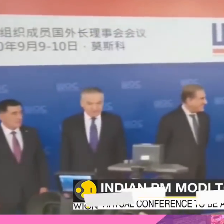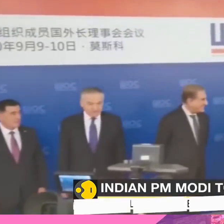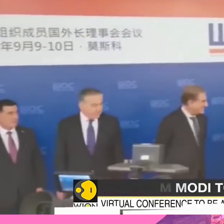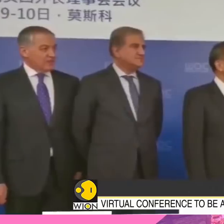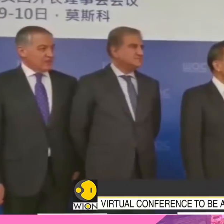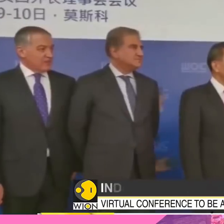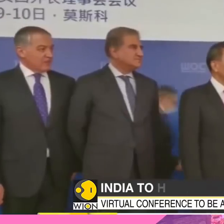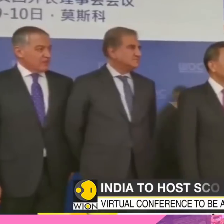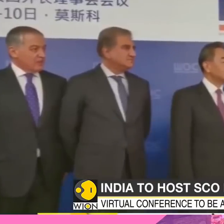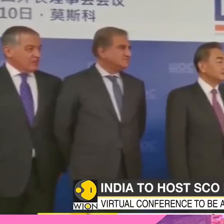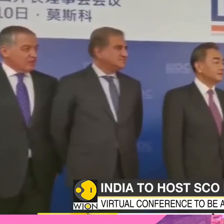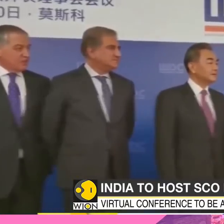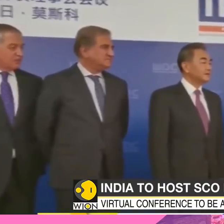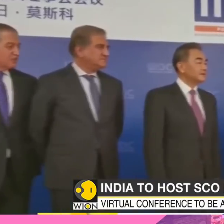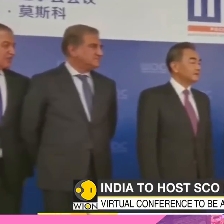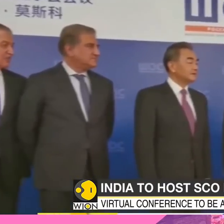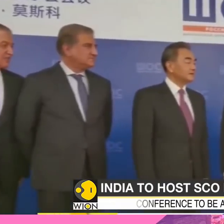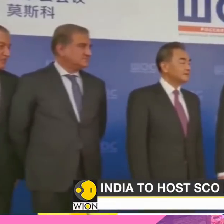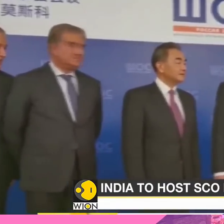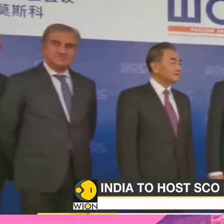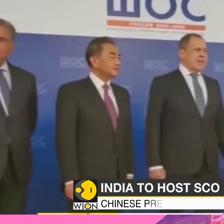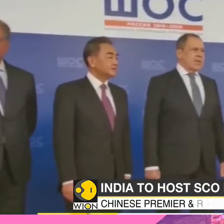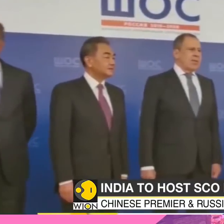participate in the meet.